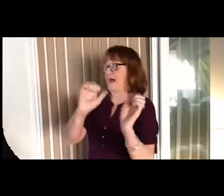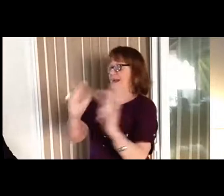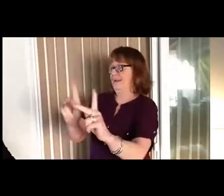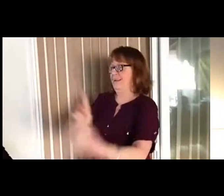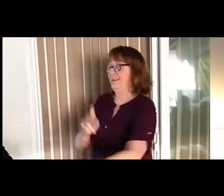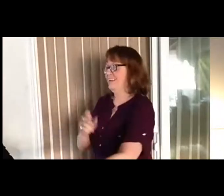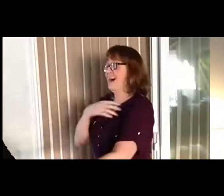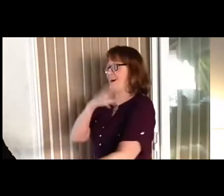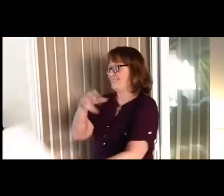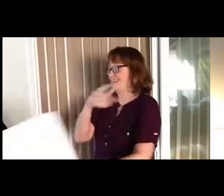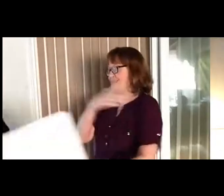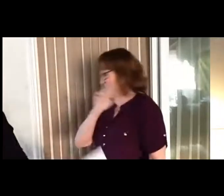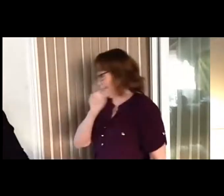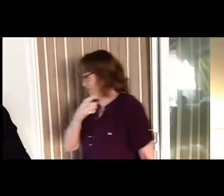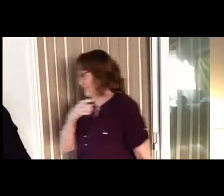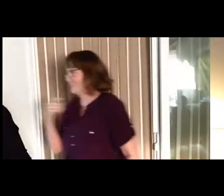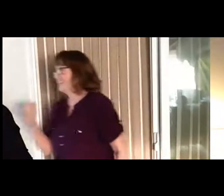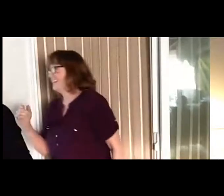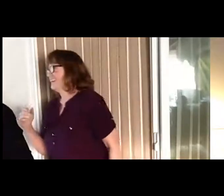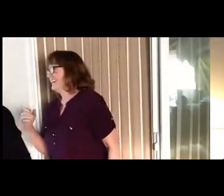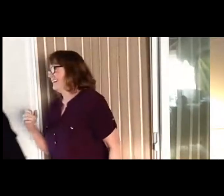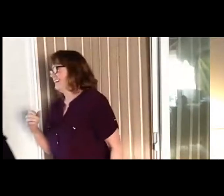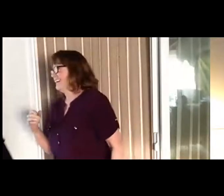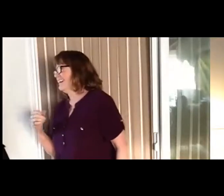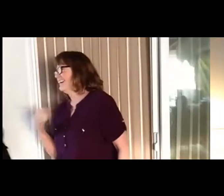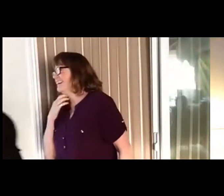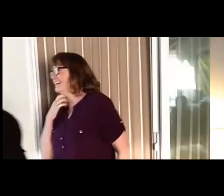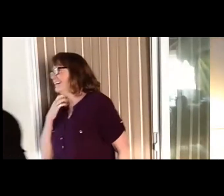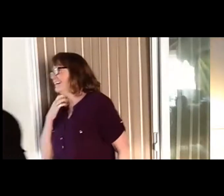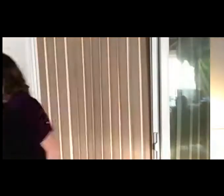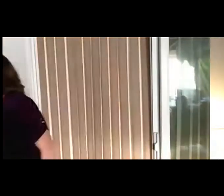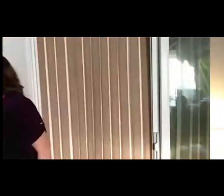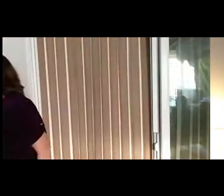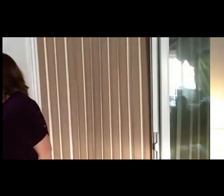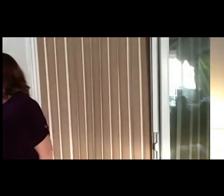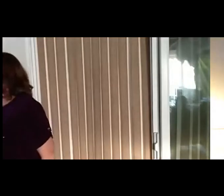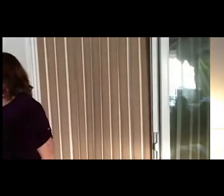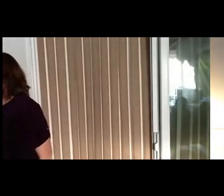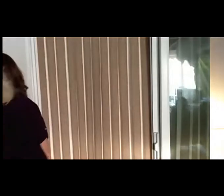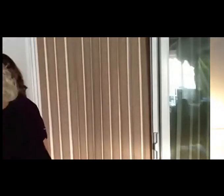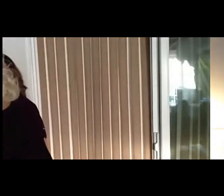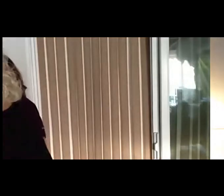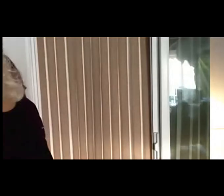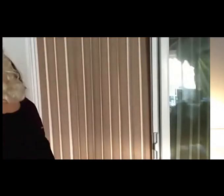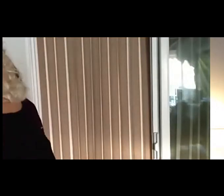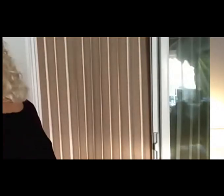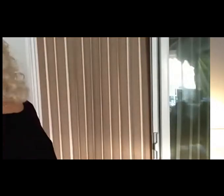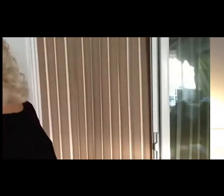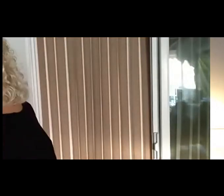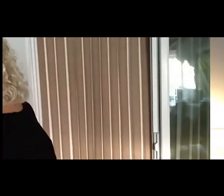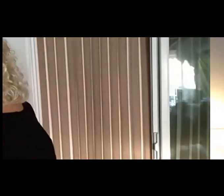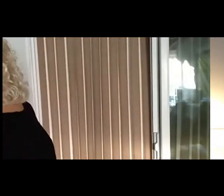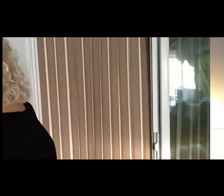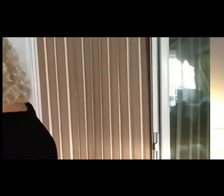back. I'll read mine in a minute. See, Charlie Chaplin. Oh, okay.